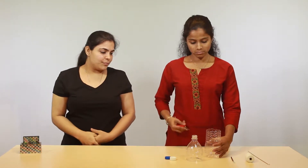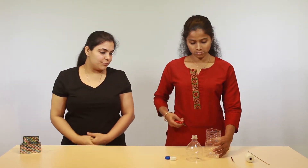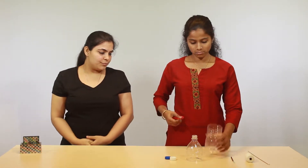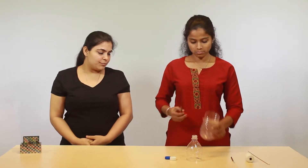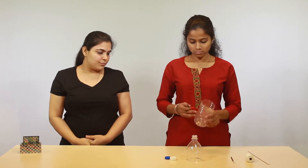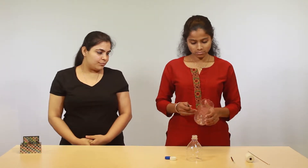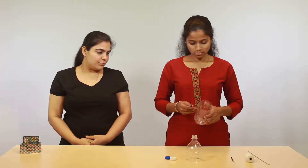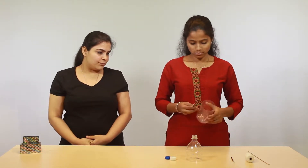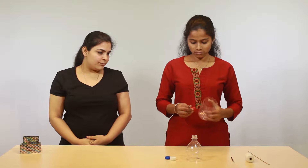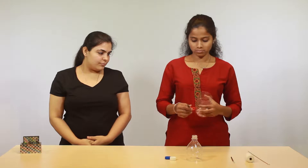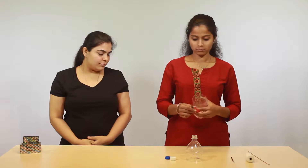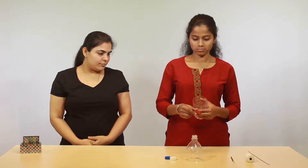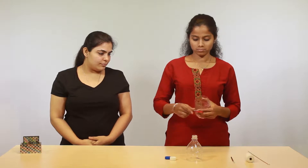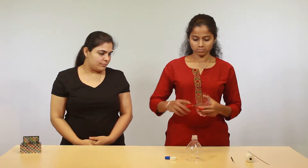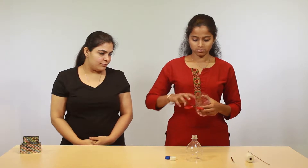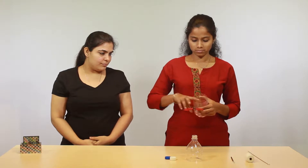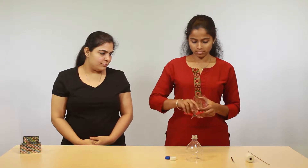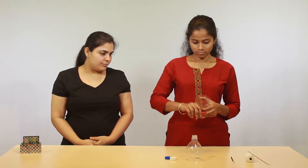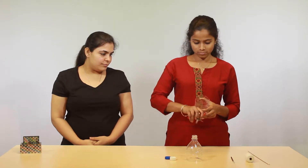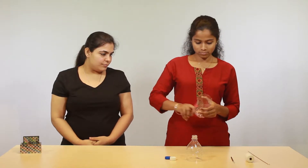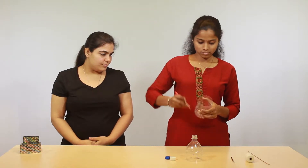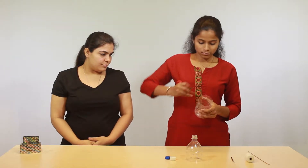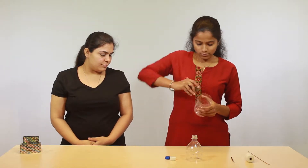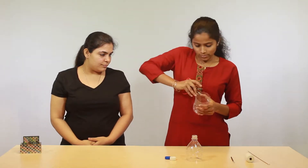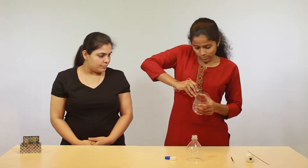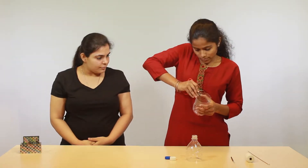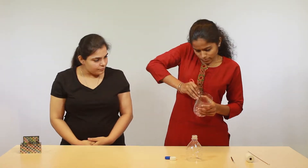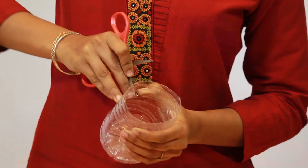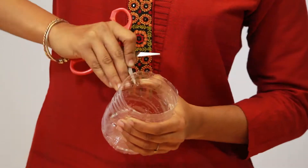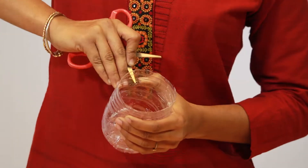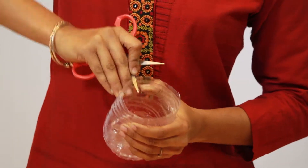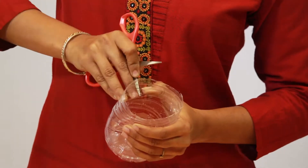let me first make the hole